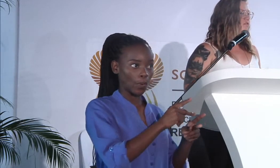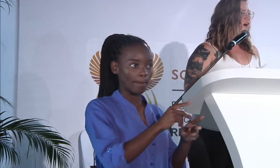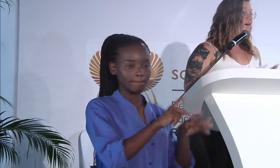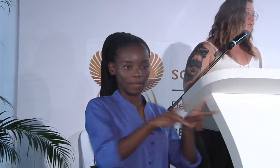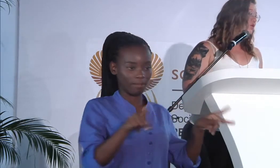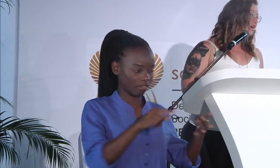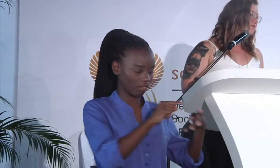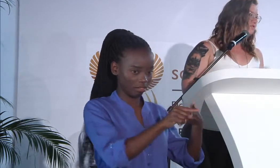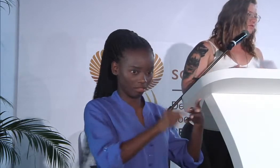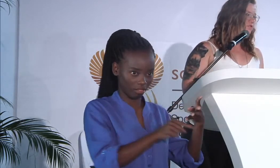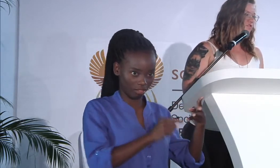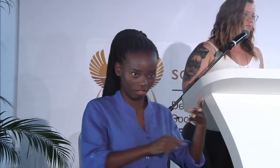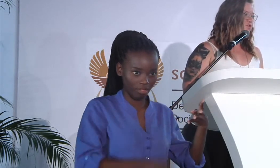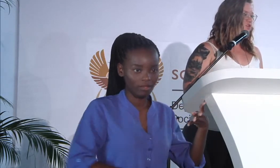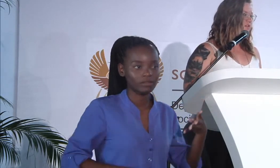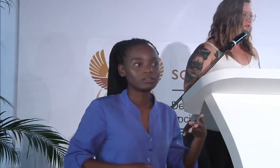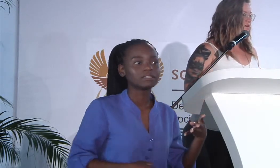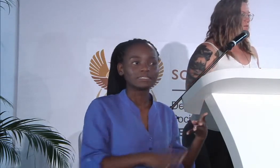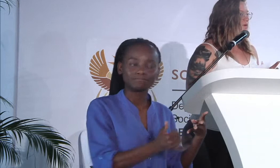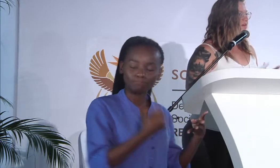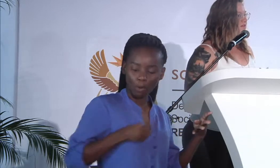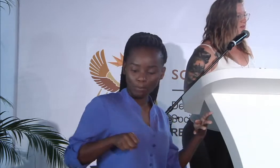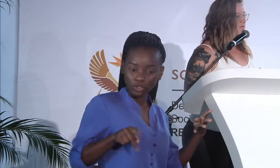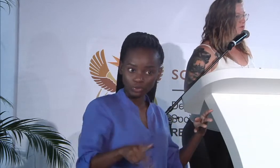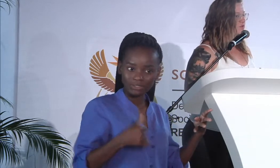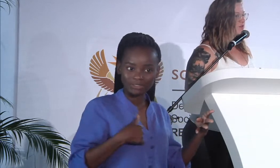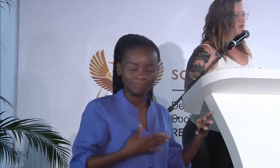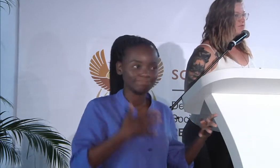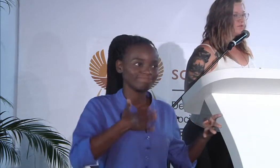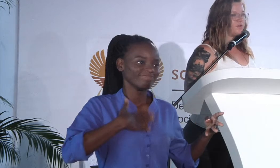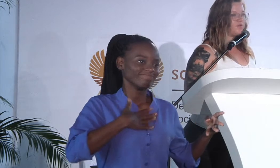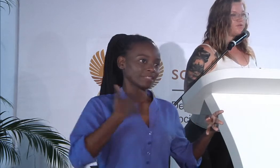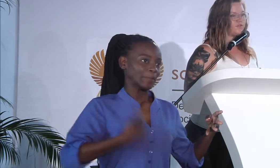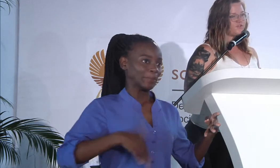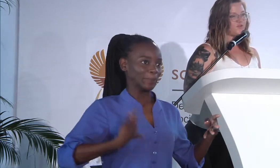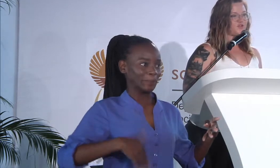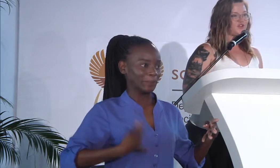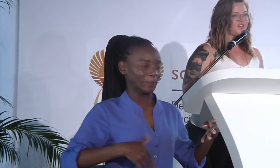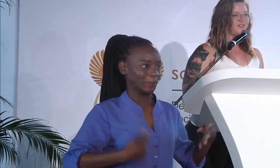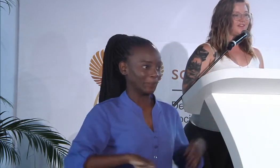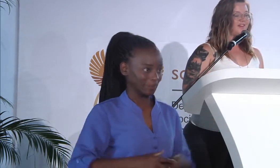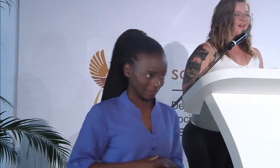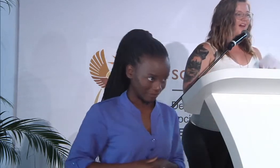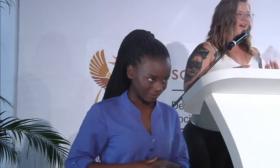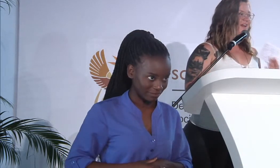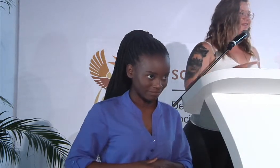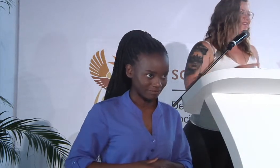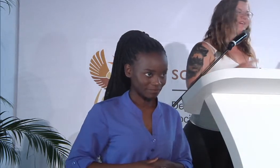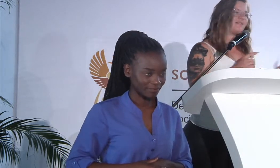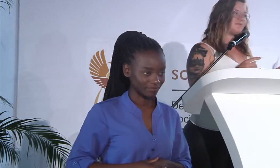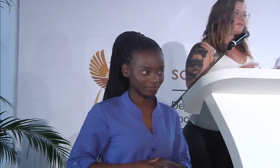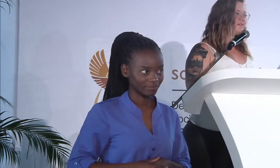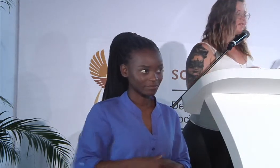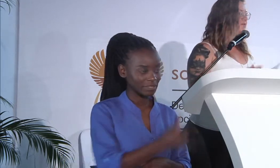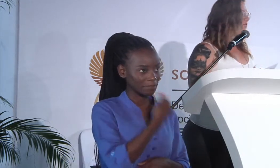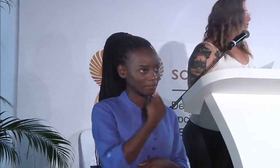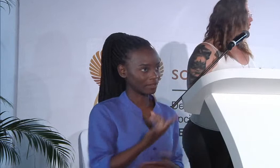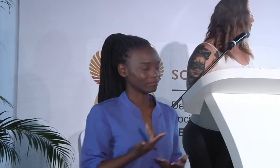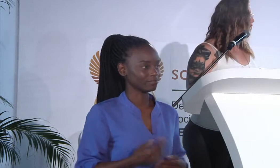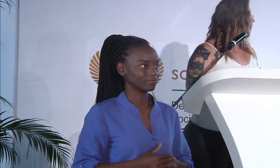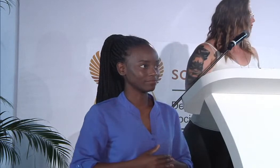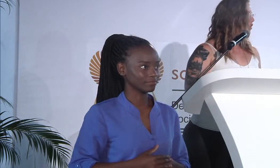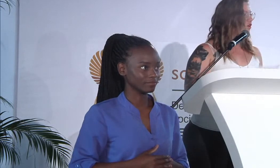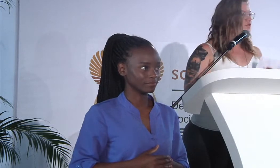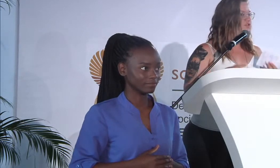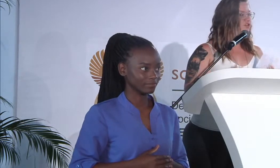of I'm grateful for this opportunity. We as SANPUD are grateful for this opportunity. And I think I speak a little bit on